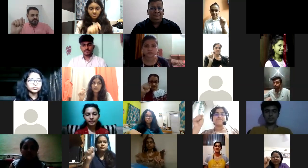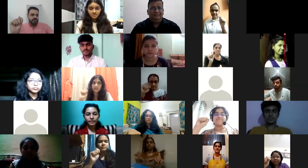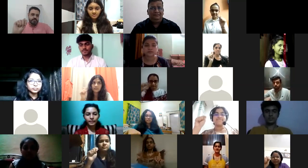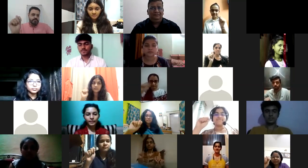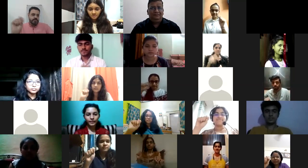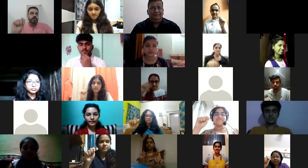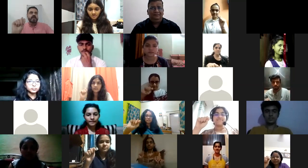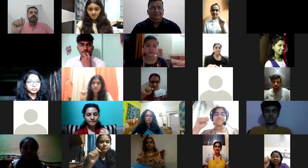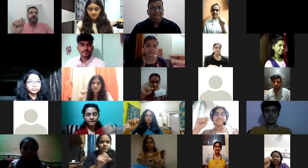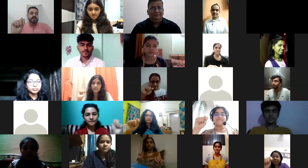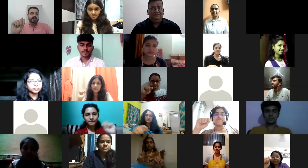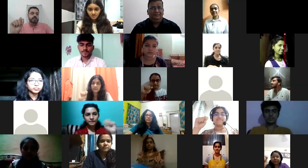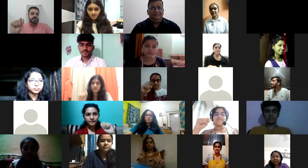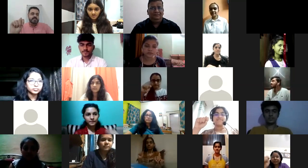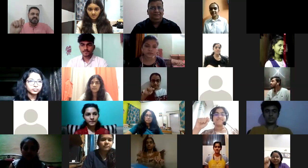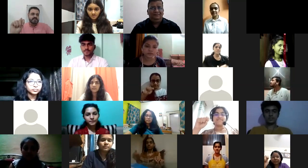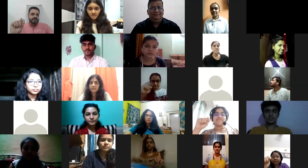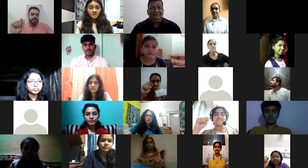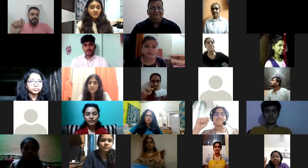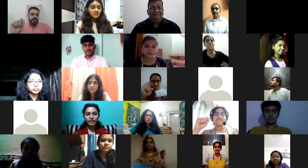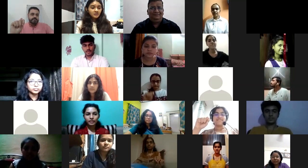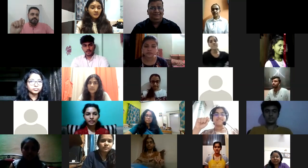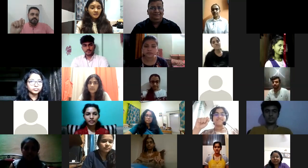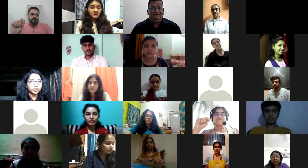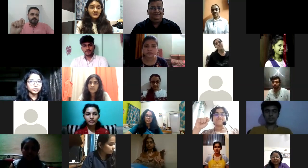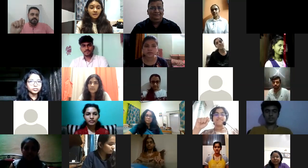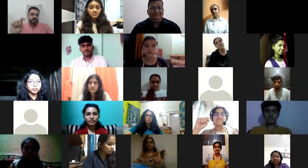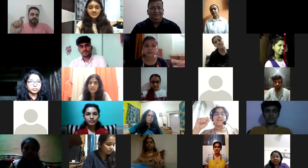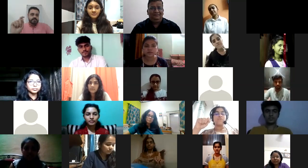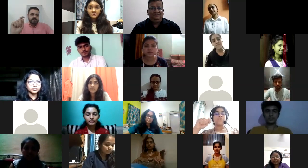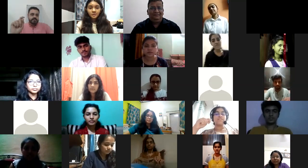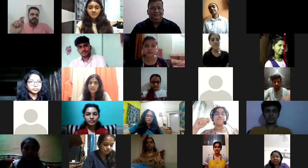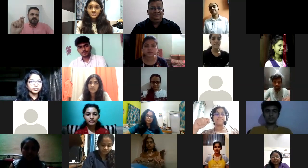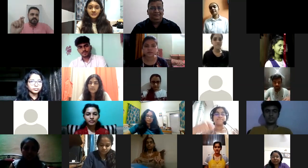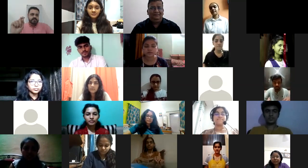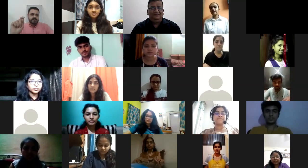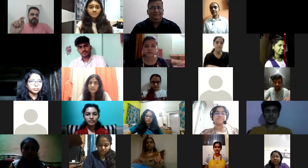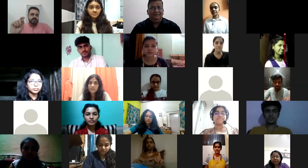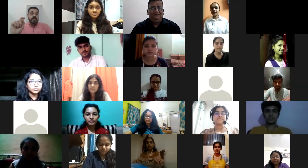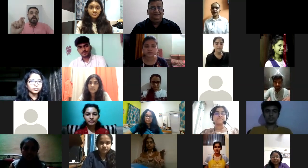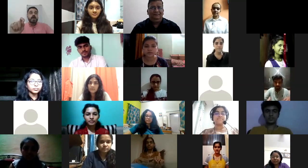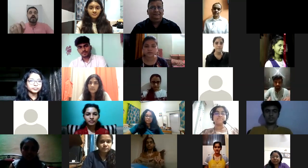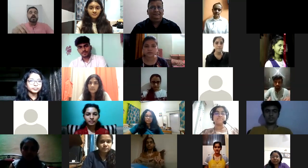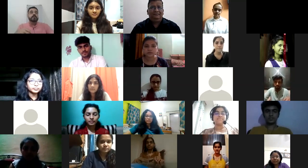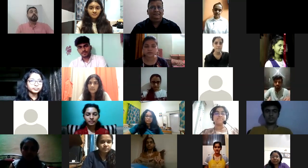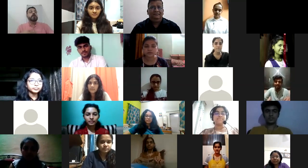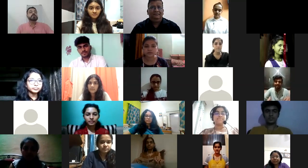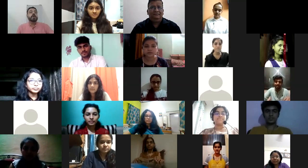Washroom or a toilet. And the other one was? Like how to ask someone what is your name. What is your name?